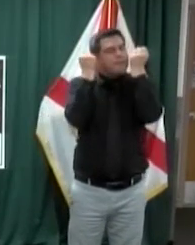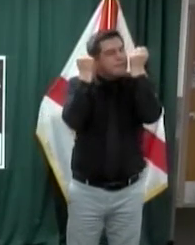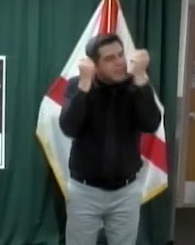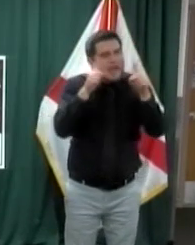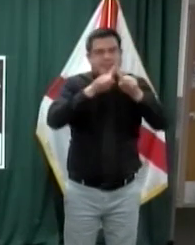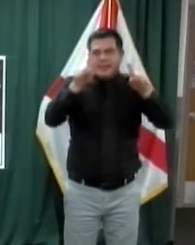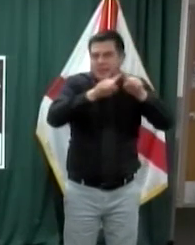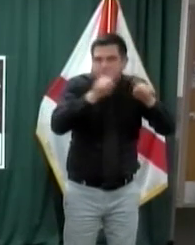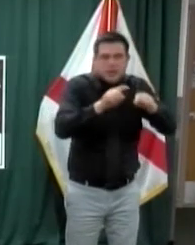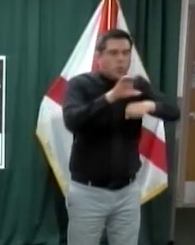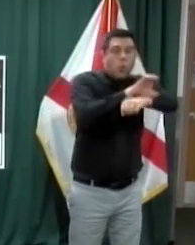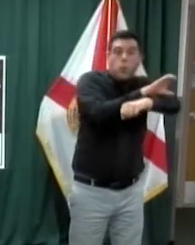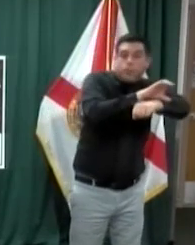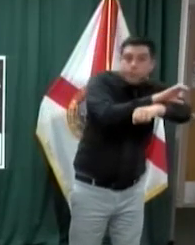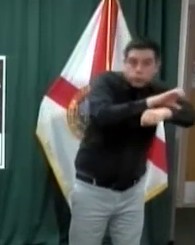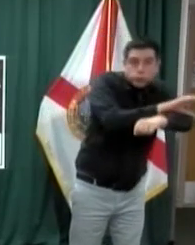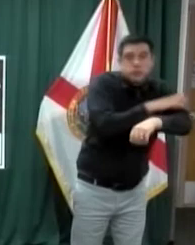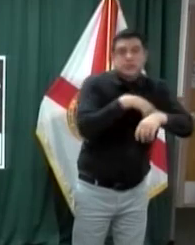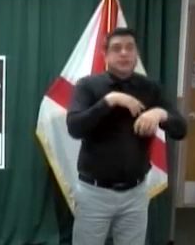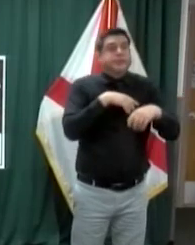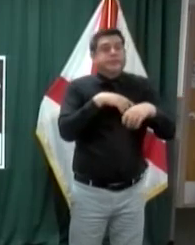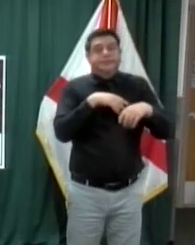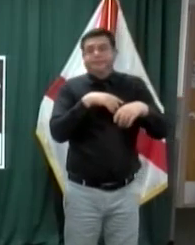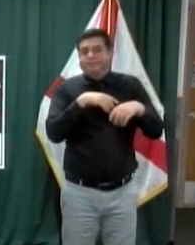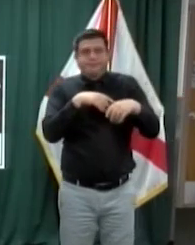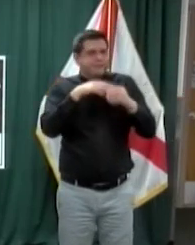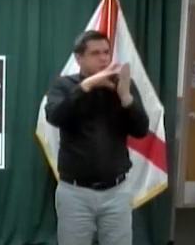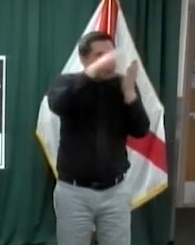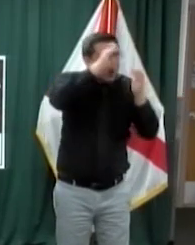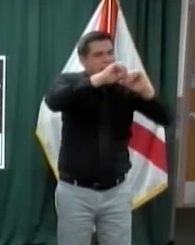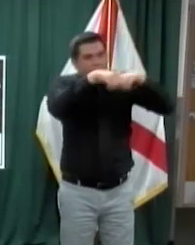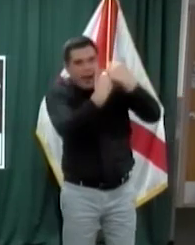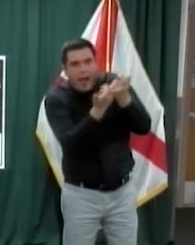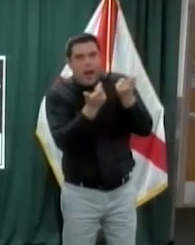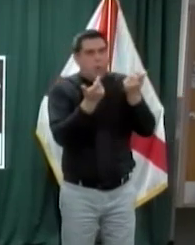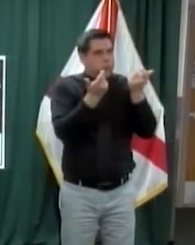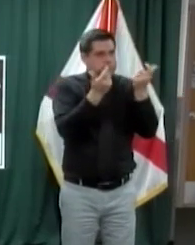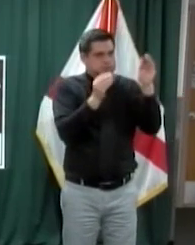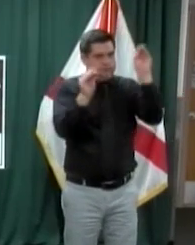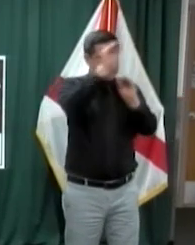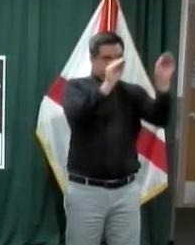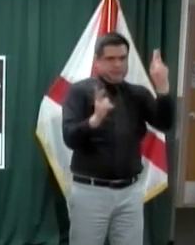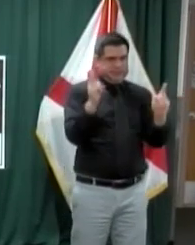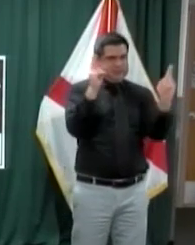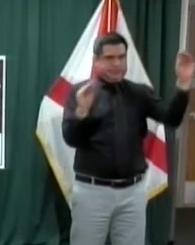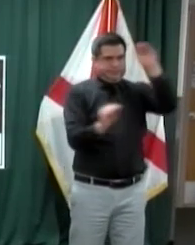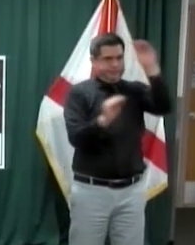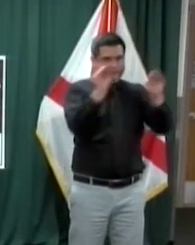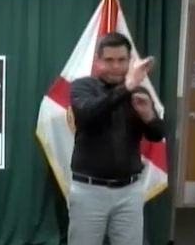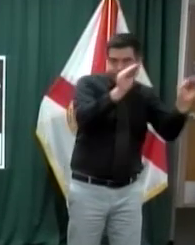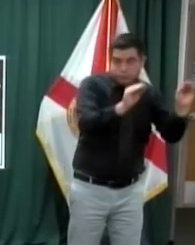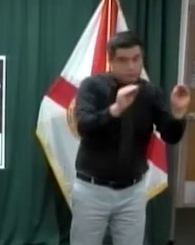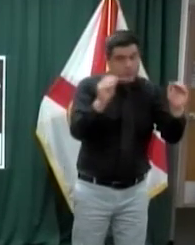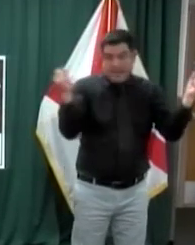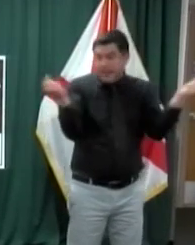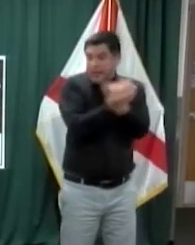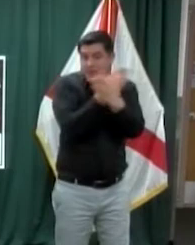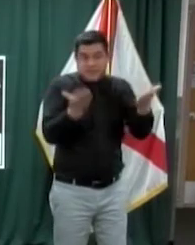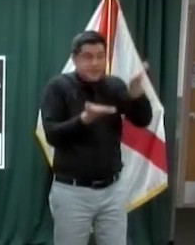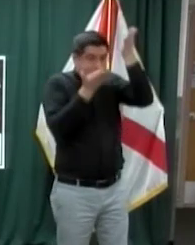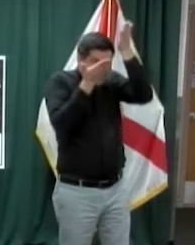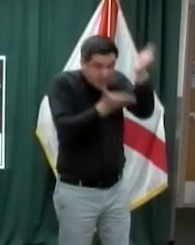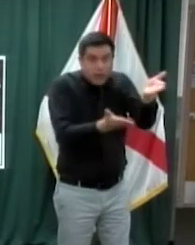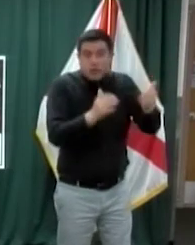those are all available on our website, and that's free to the public. And the last thing is, in another week, we'll be launching